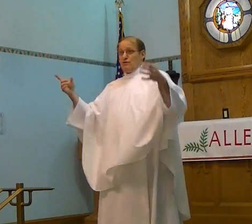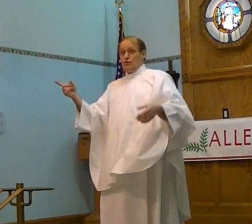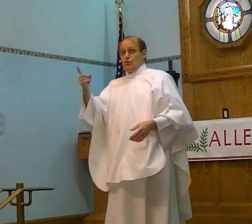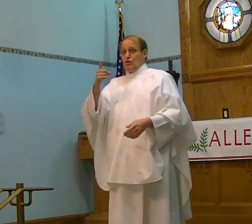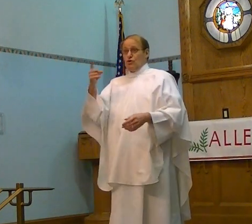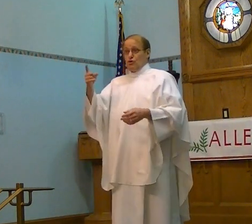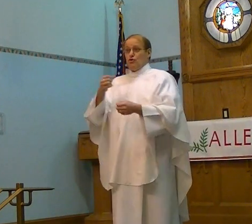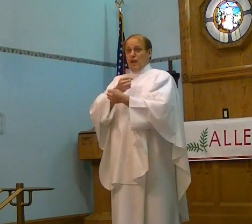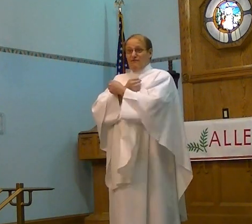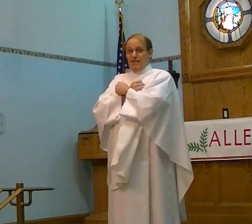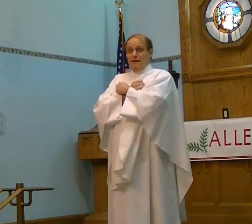You love them?